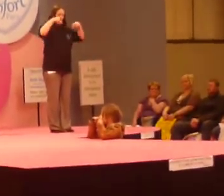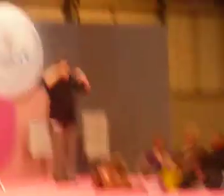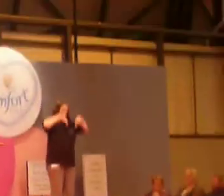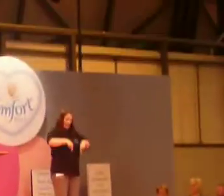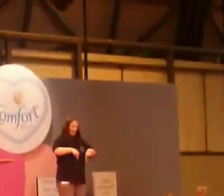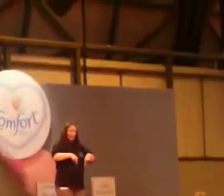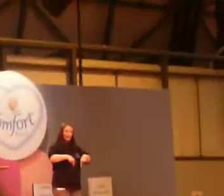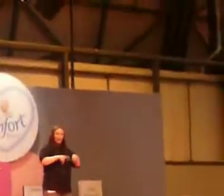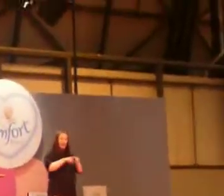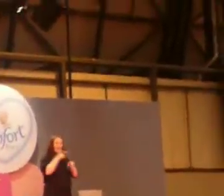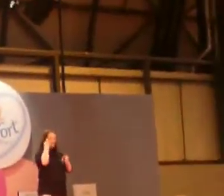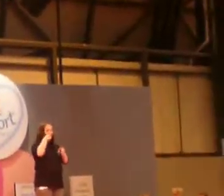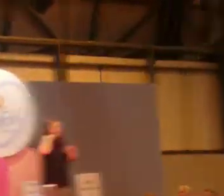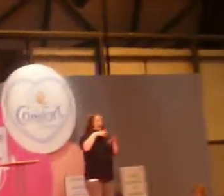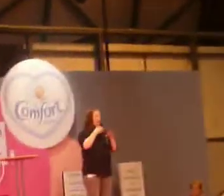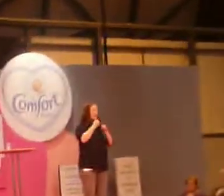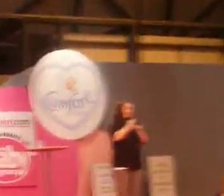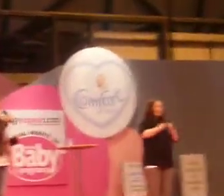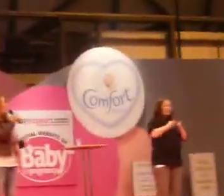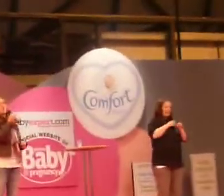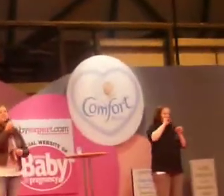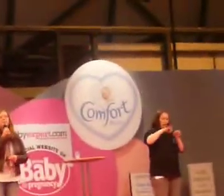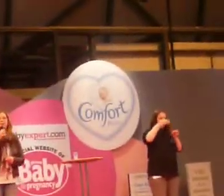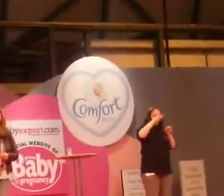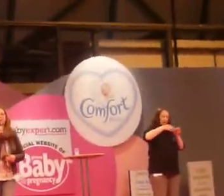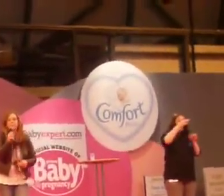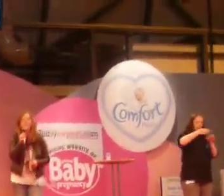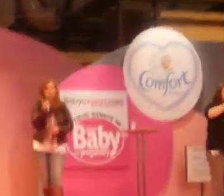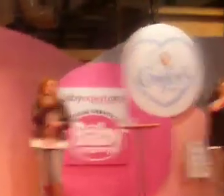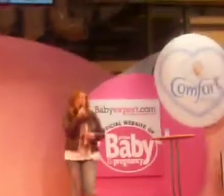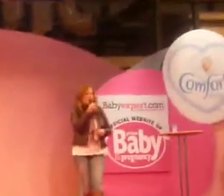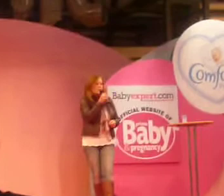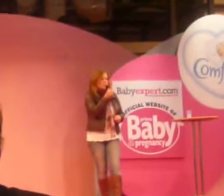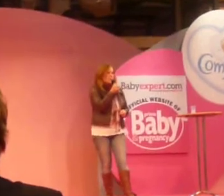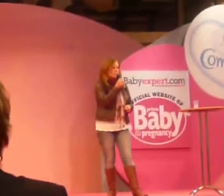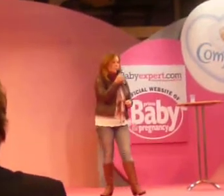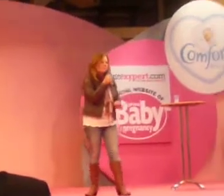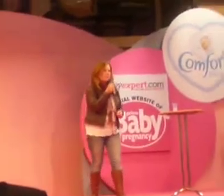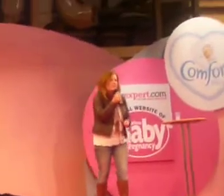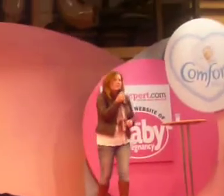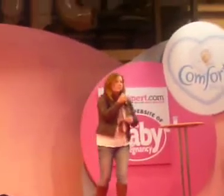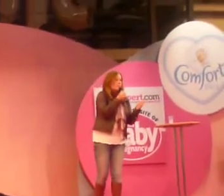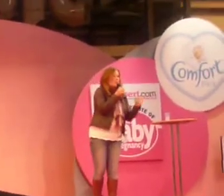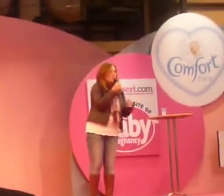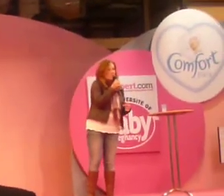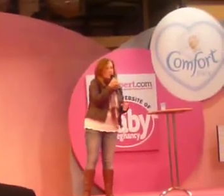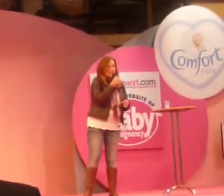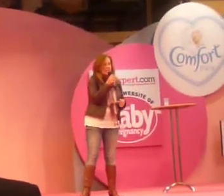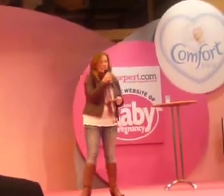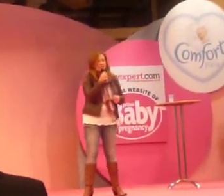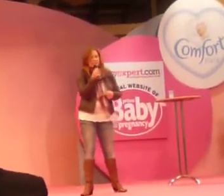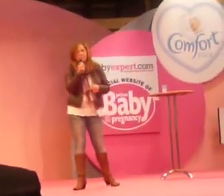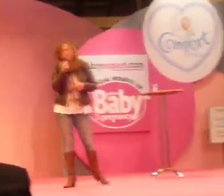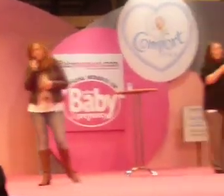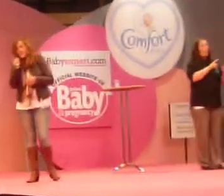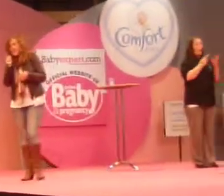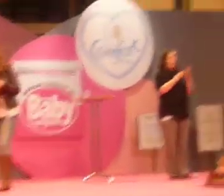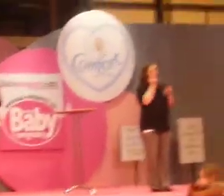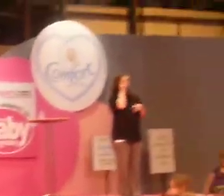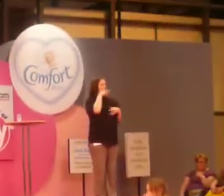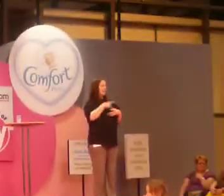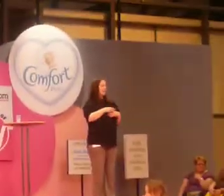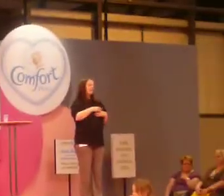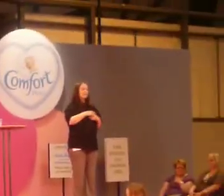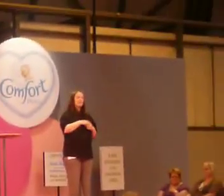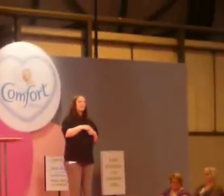all night quilting bags for these things. And I thought, you know what? That's not me. So we moved on to the next idea.